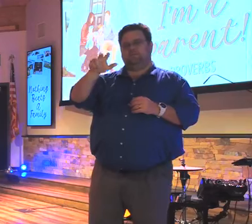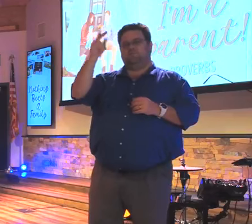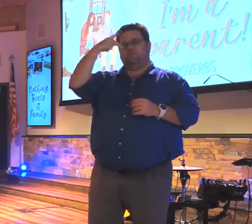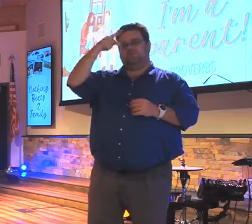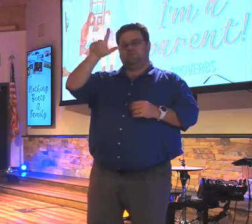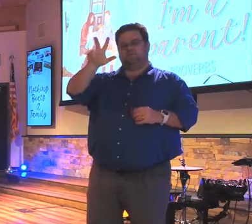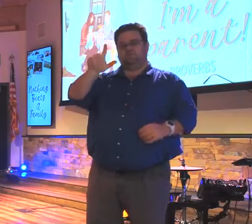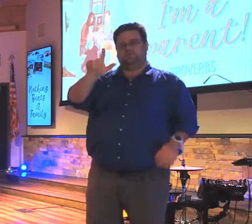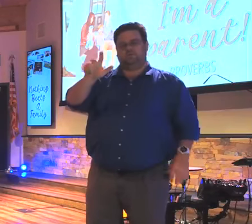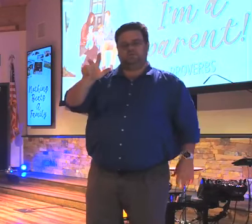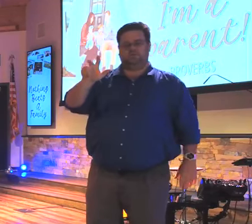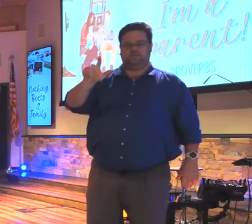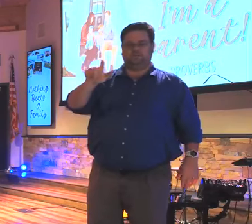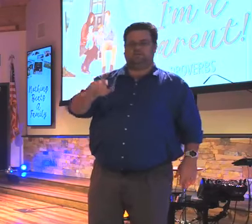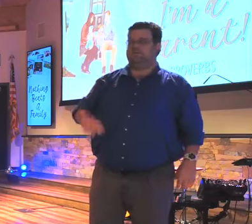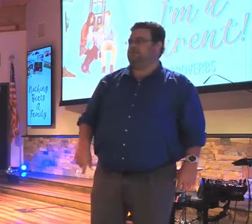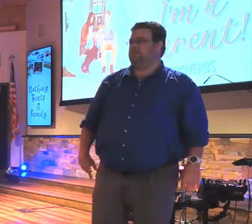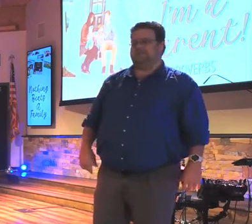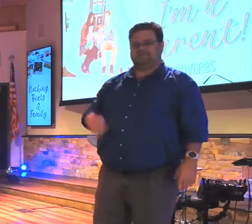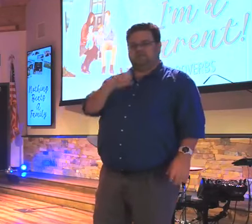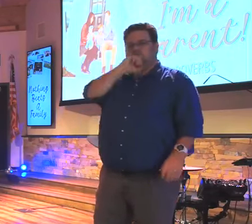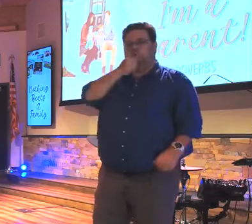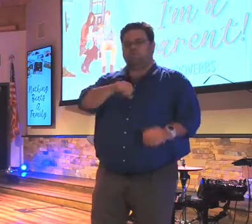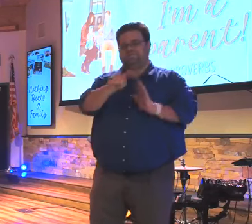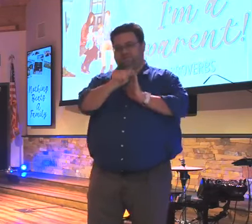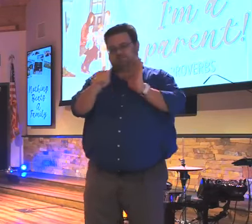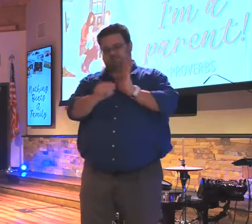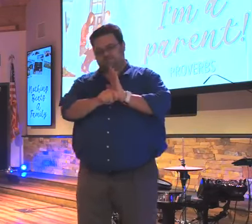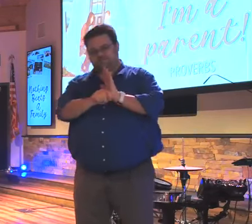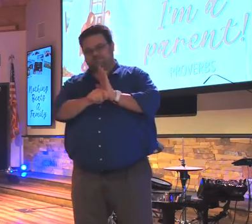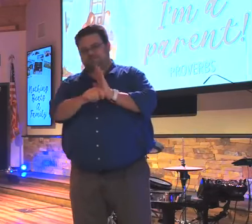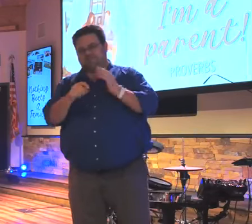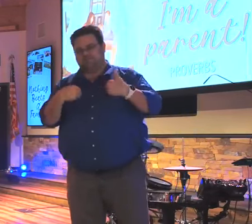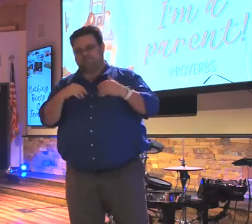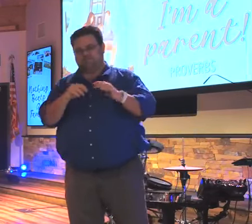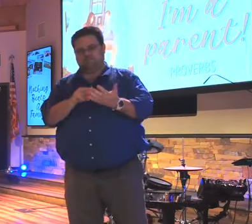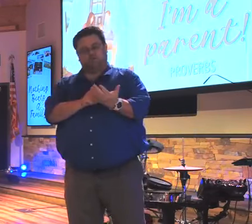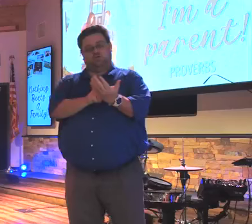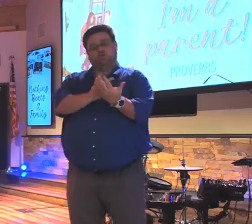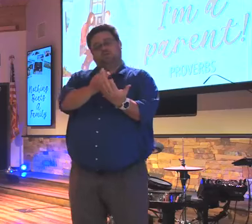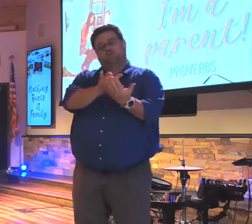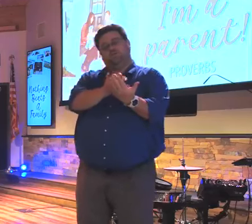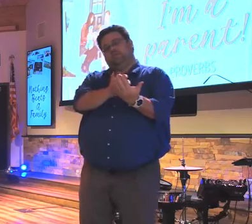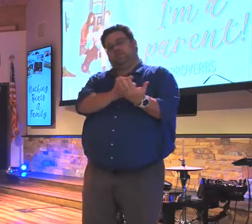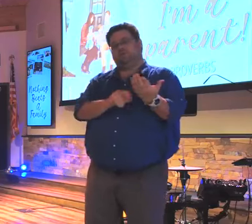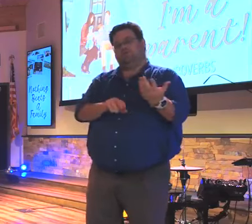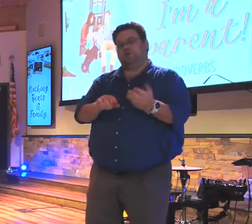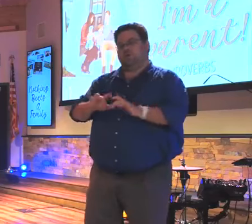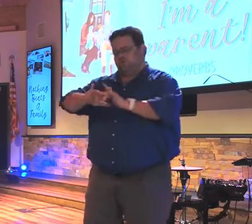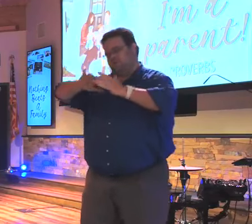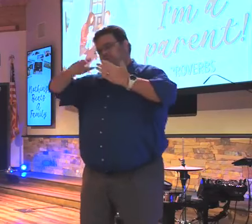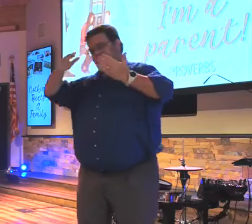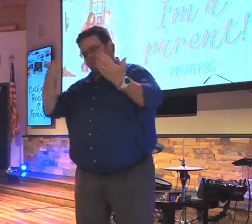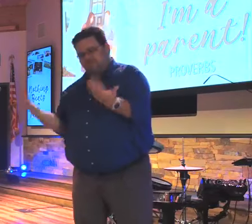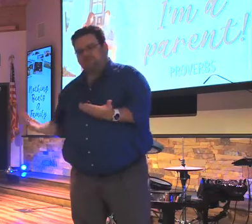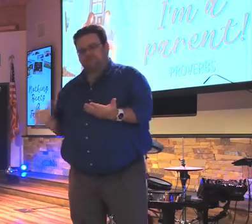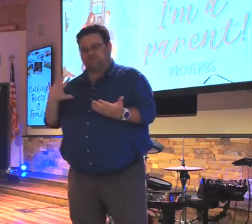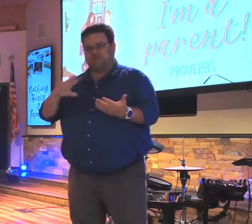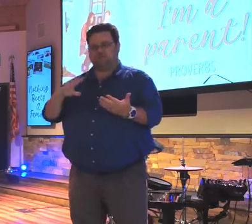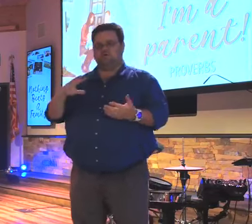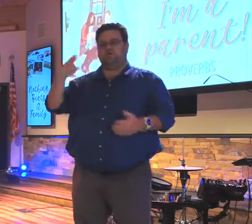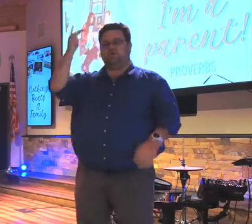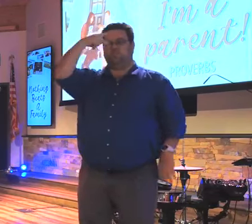Proverbs 23. That's in the Old Testament. If you got your device, Bible on your device, or you have a physical Bible, great.